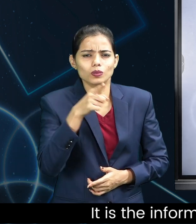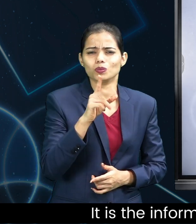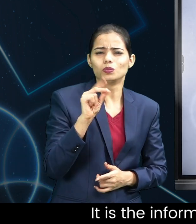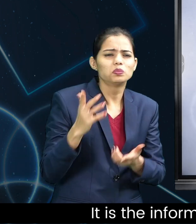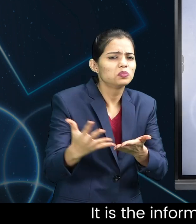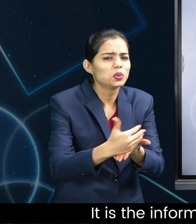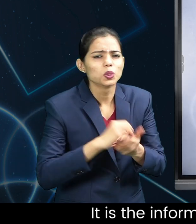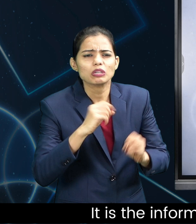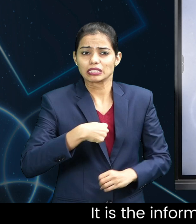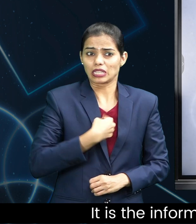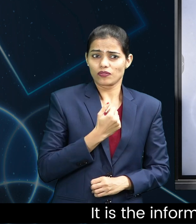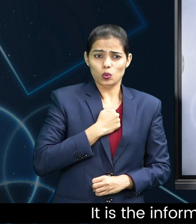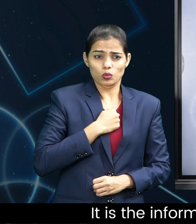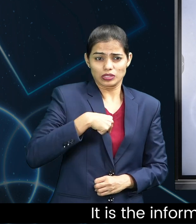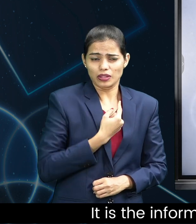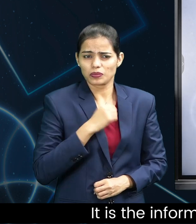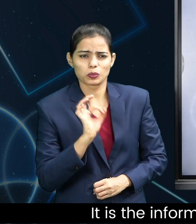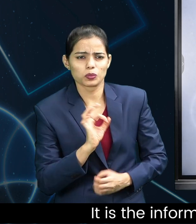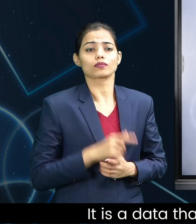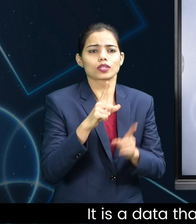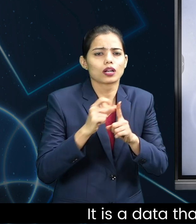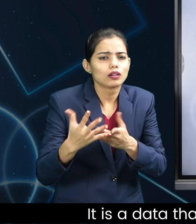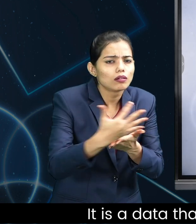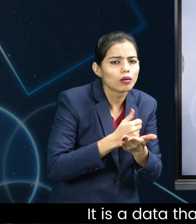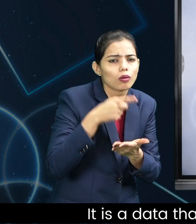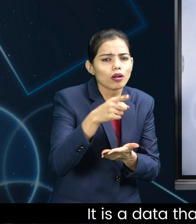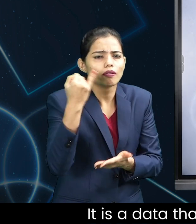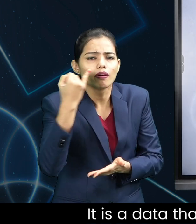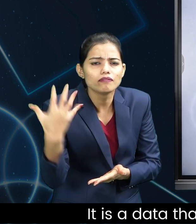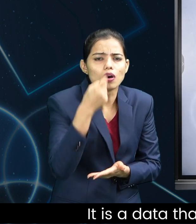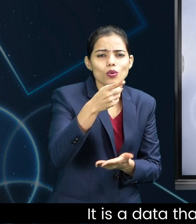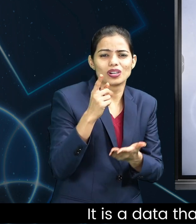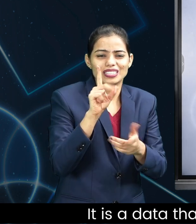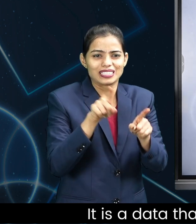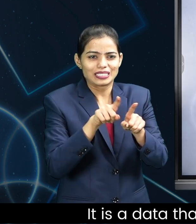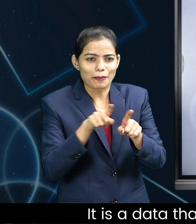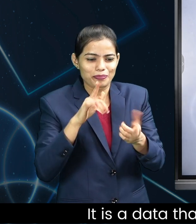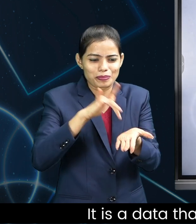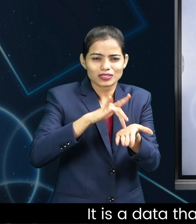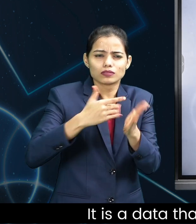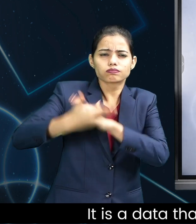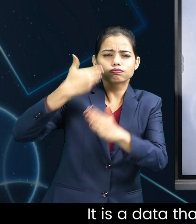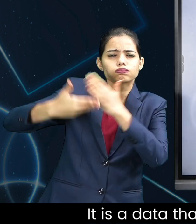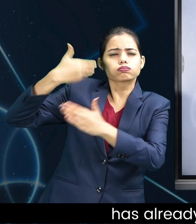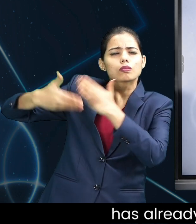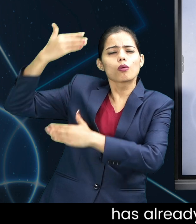information that you did not collect by yourself. It is the data that you find in sources where someone else has